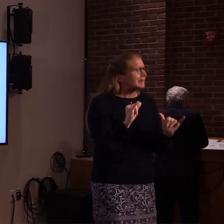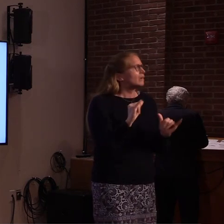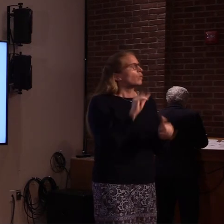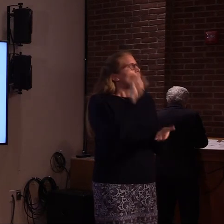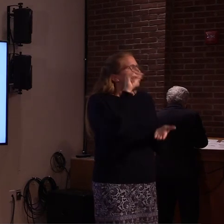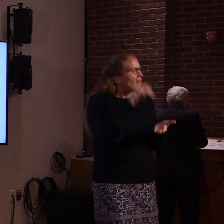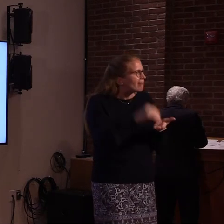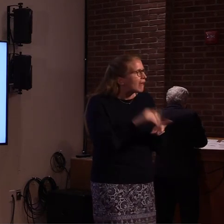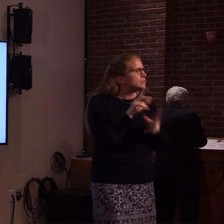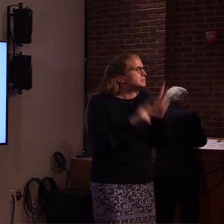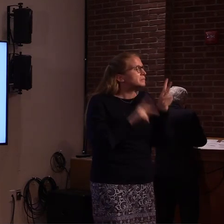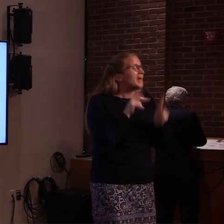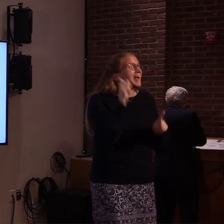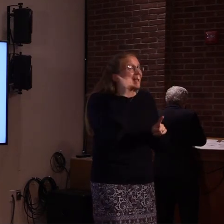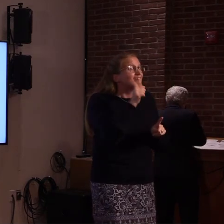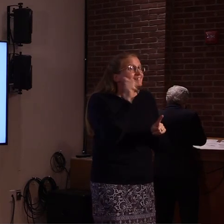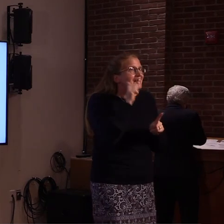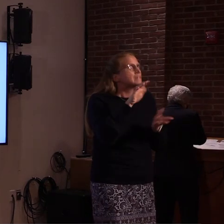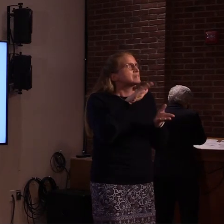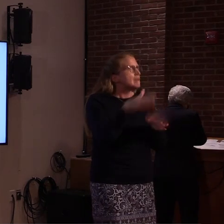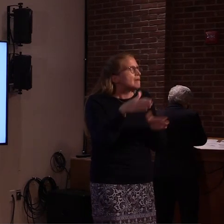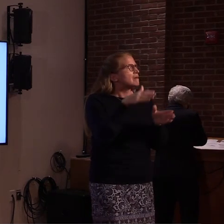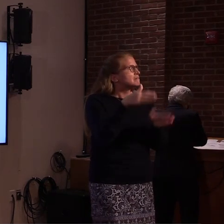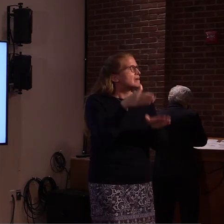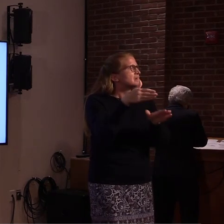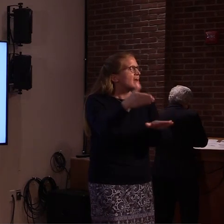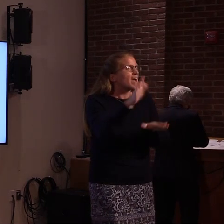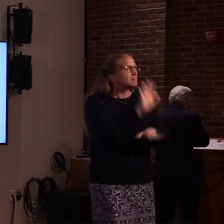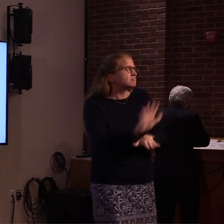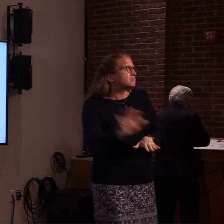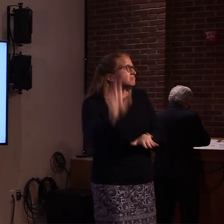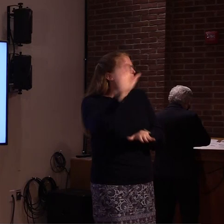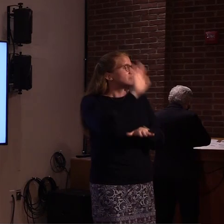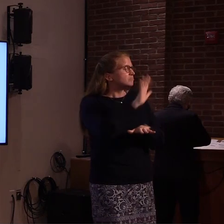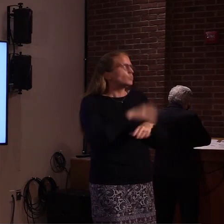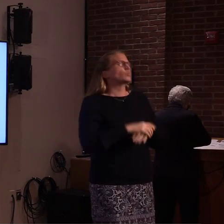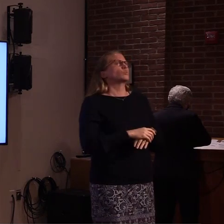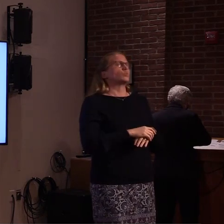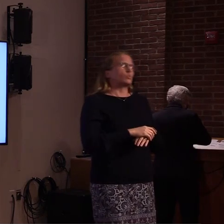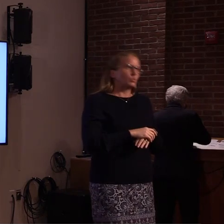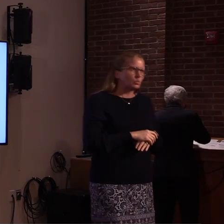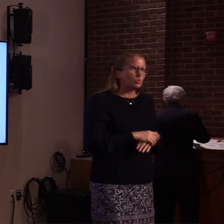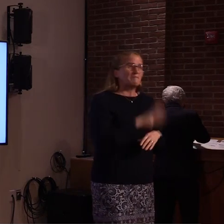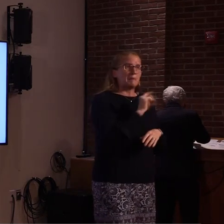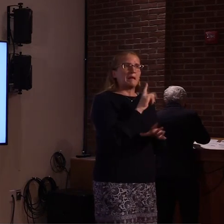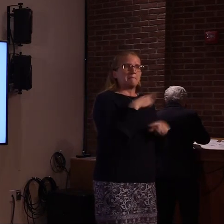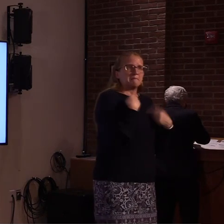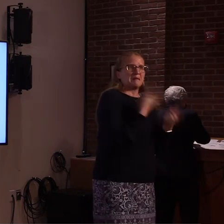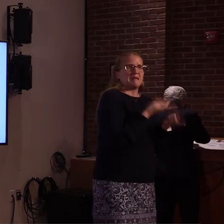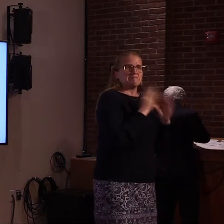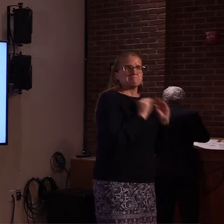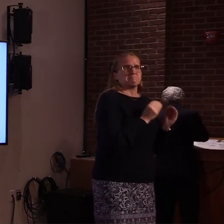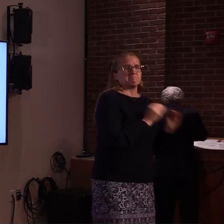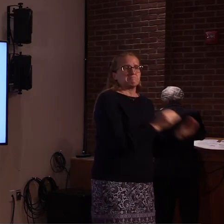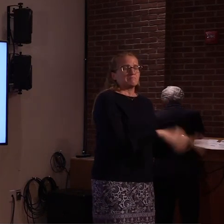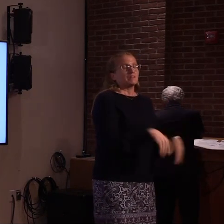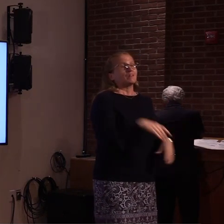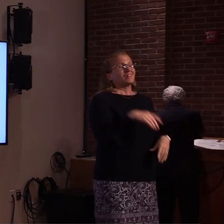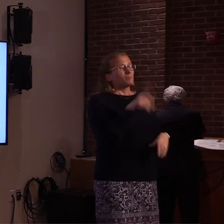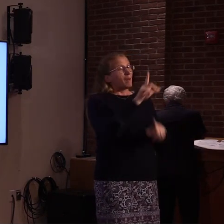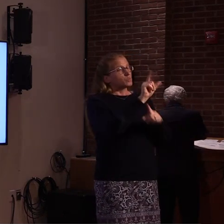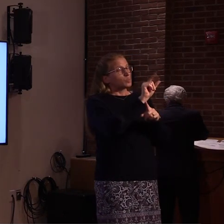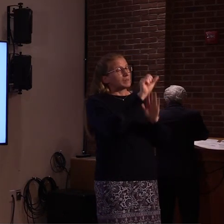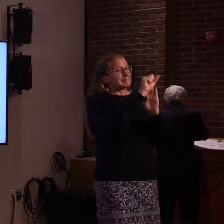country, and that there are almost 20 states that are showing increases in numbers of